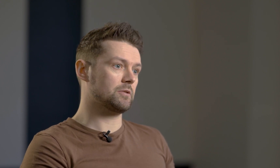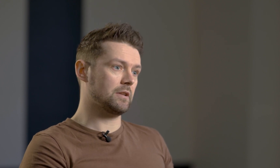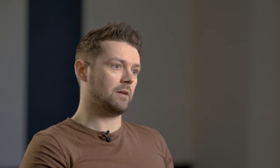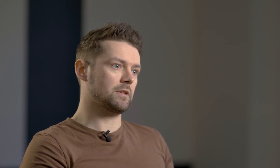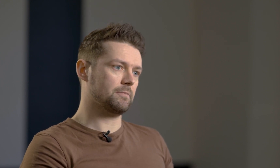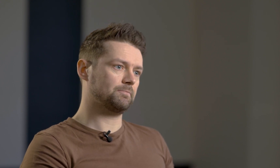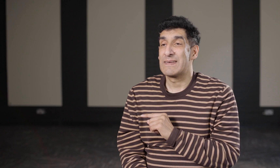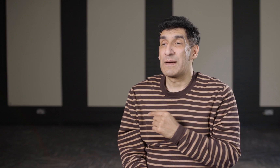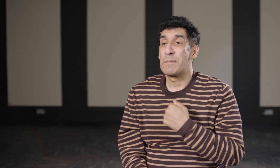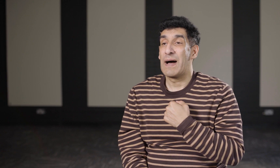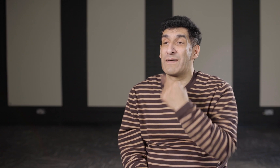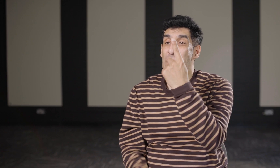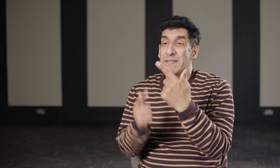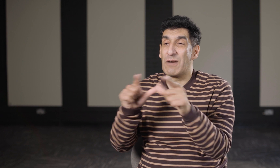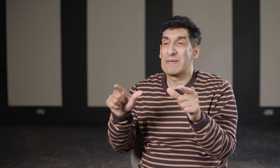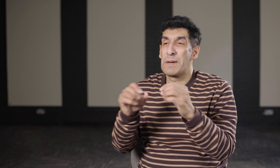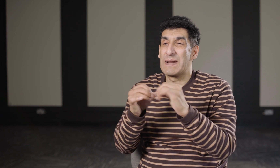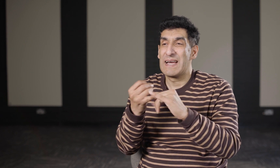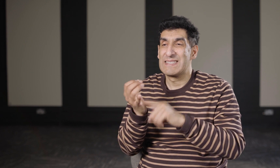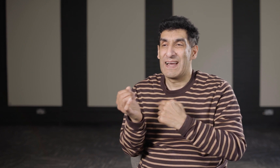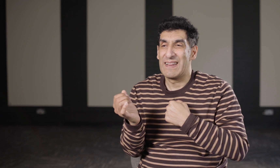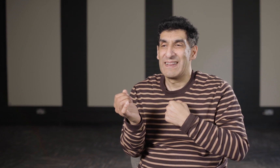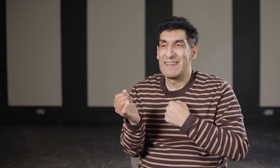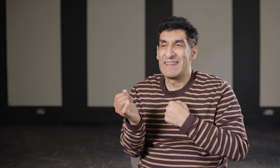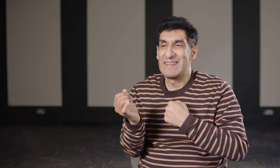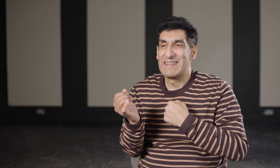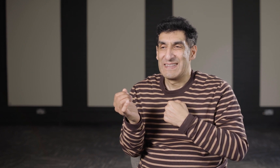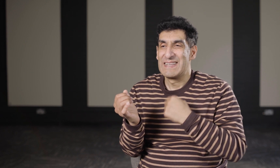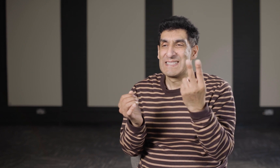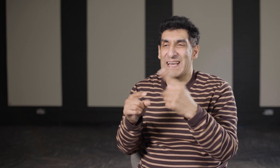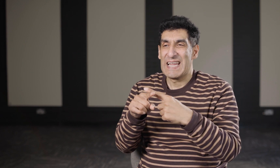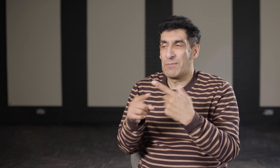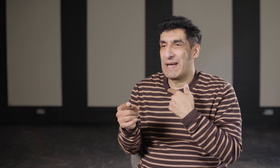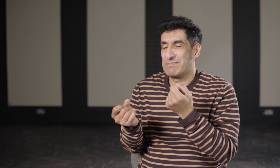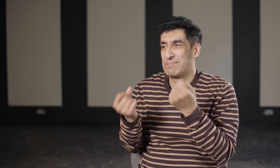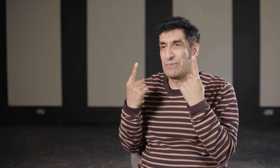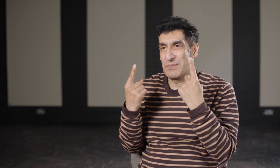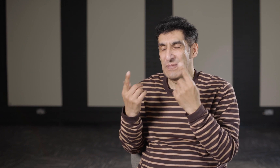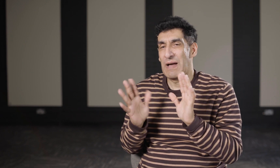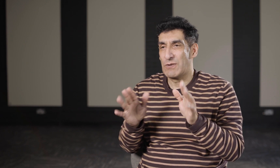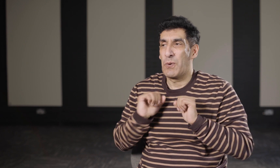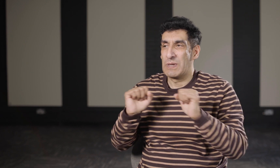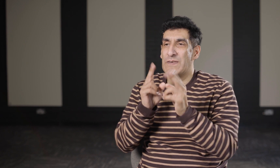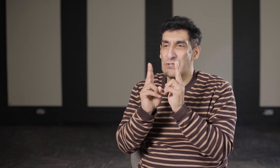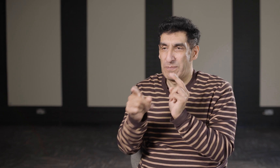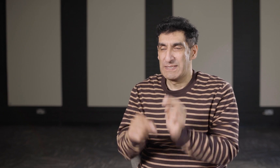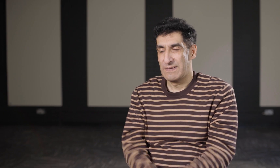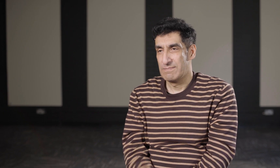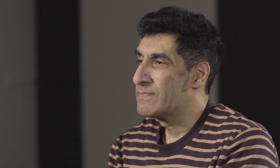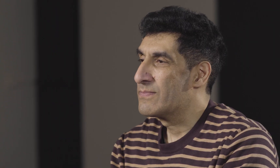with interpreters. My first language is BSL. English is my second language, and everything I do rely